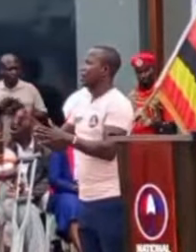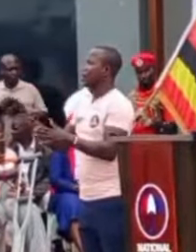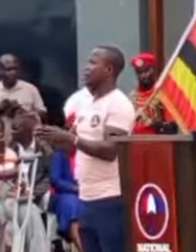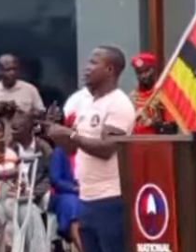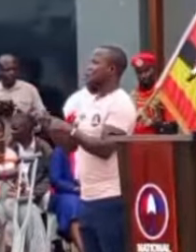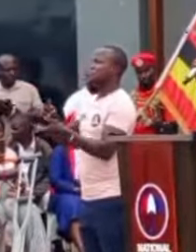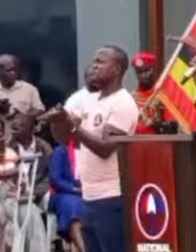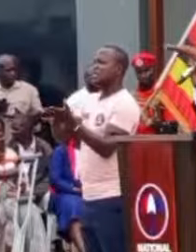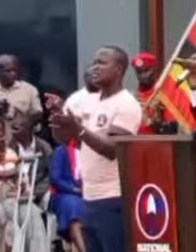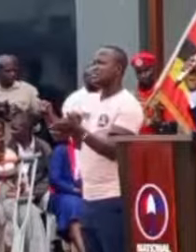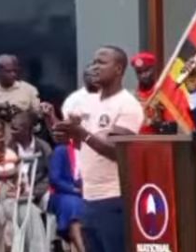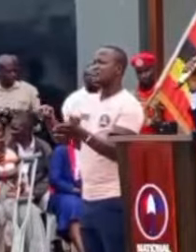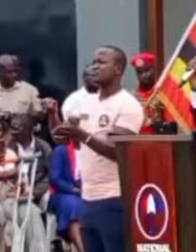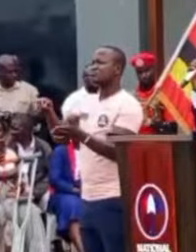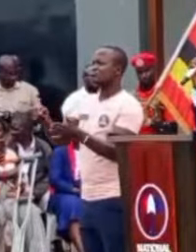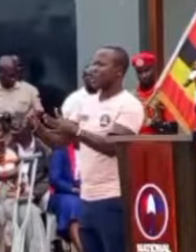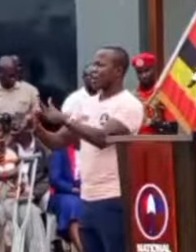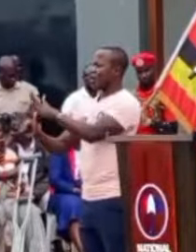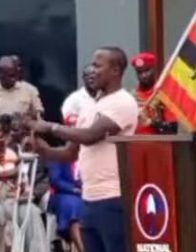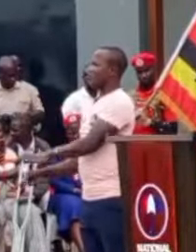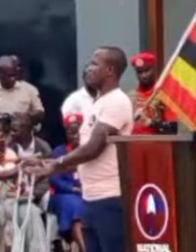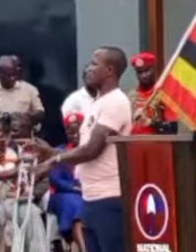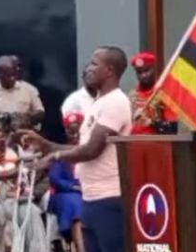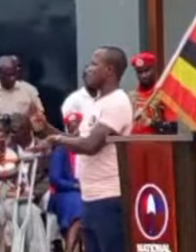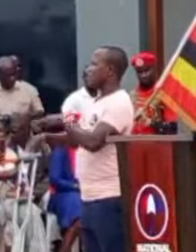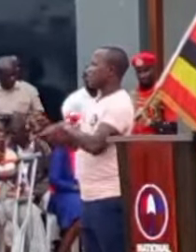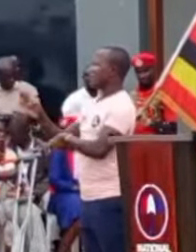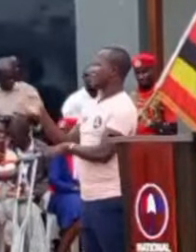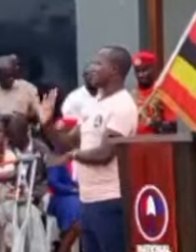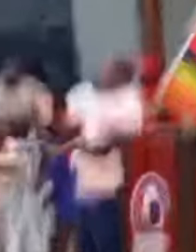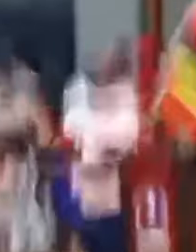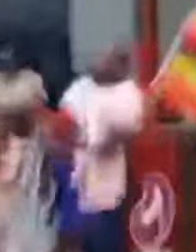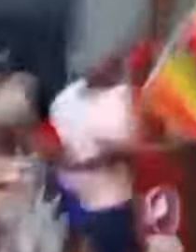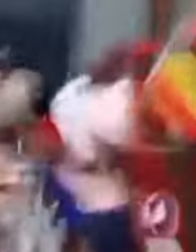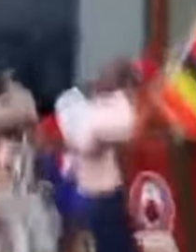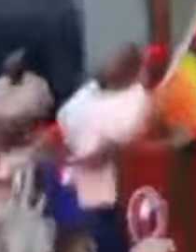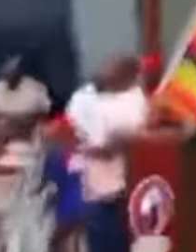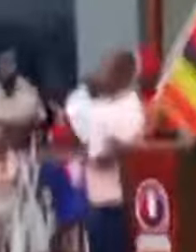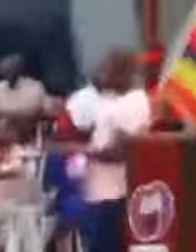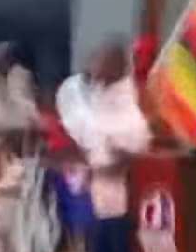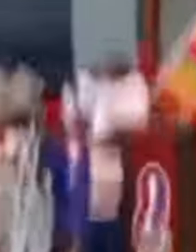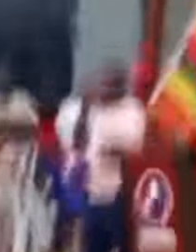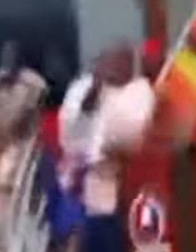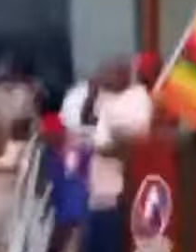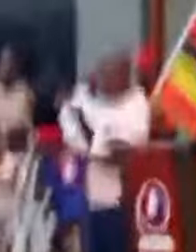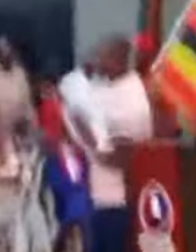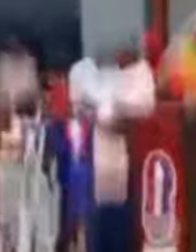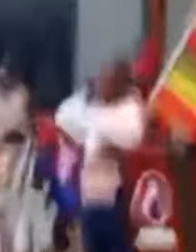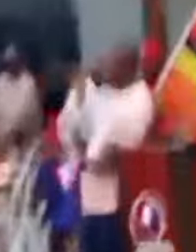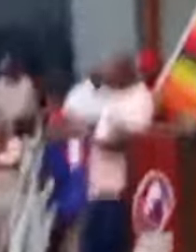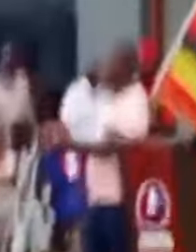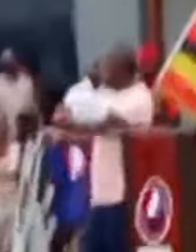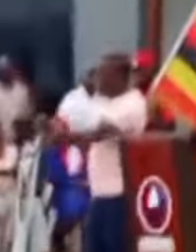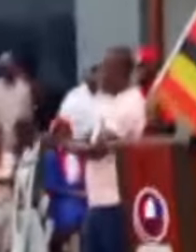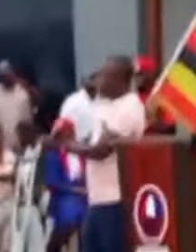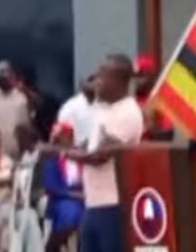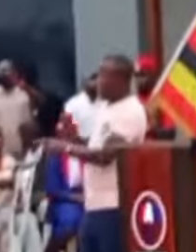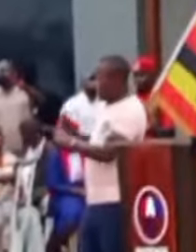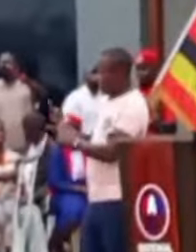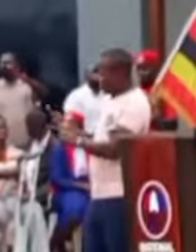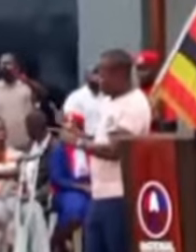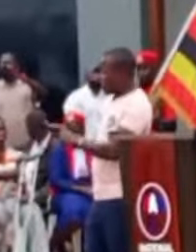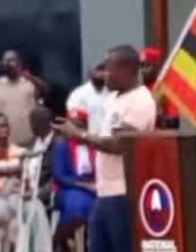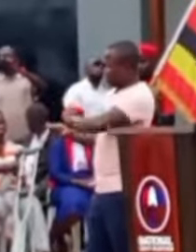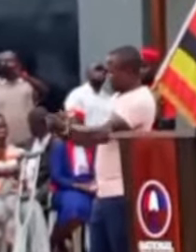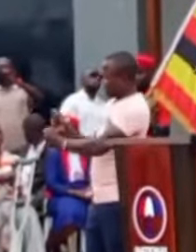nga ggwe tekitegeeza nti wa wansi okusinga ggwe so eyo endowooza tulina ogikyusa naye tusobola gikyusa